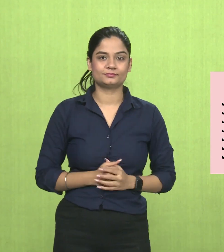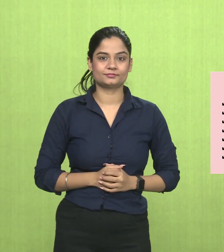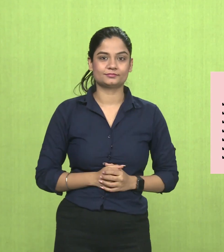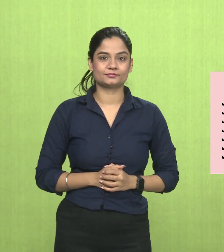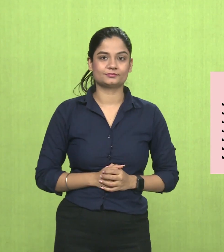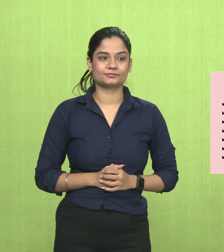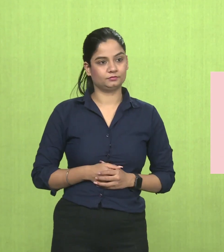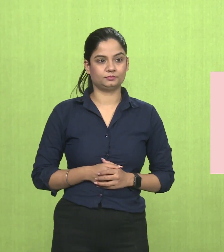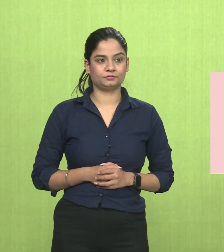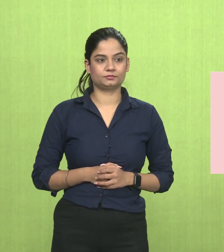fiber.